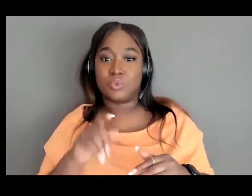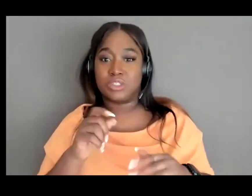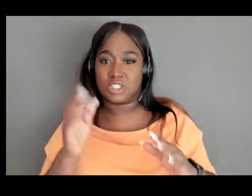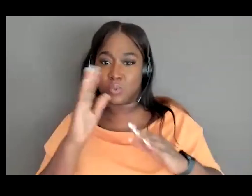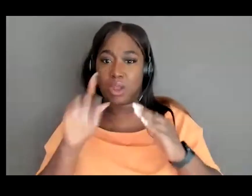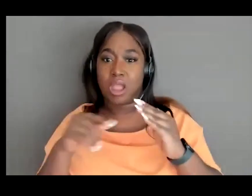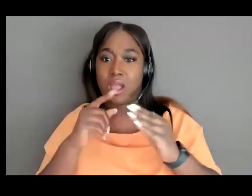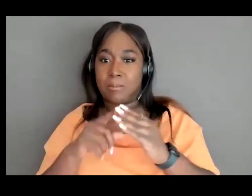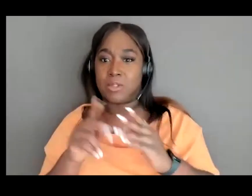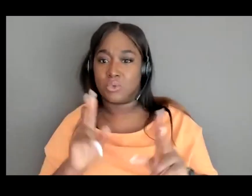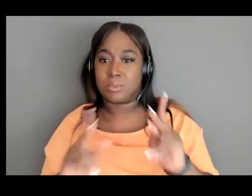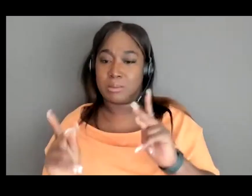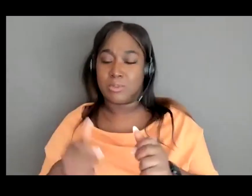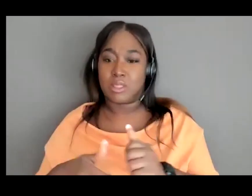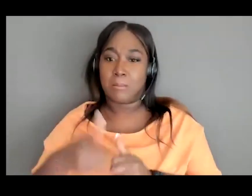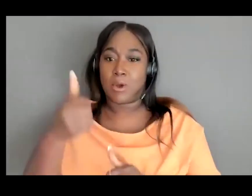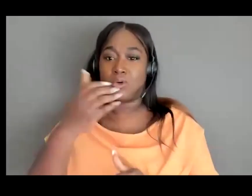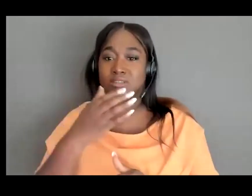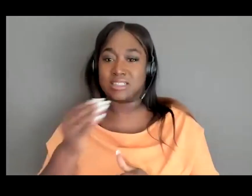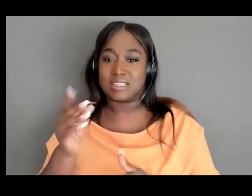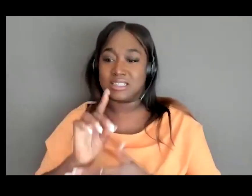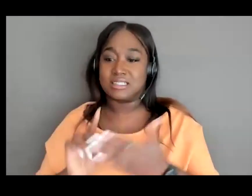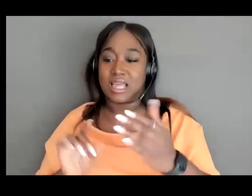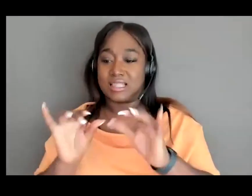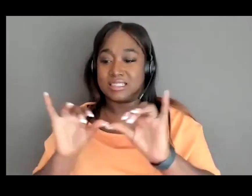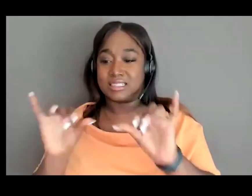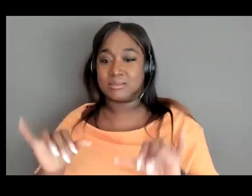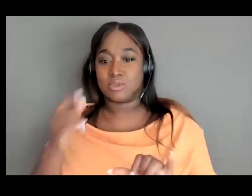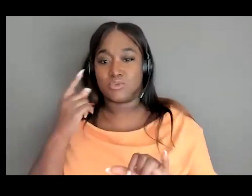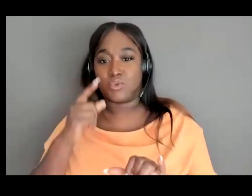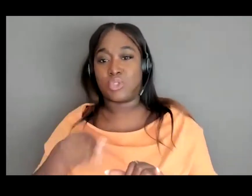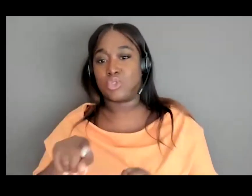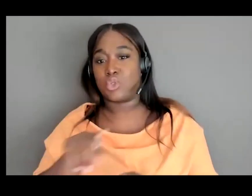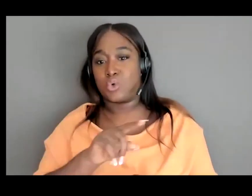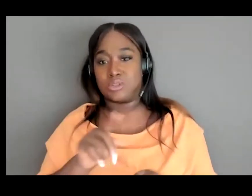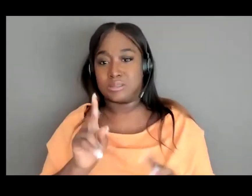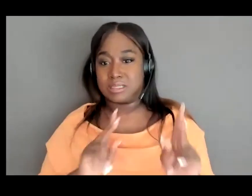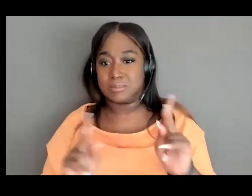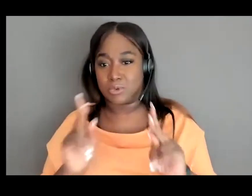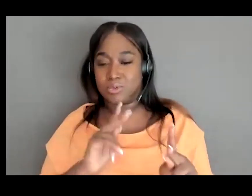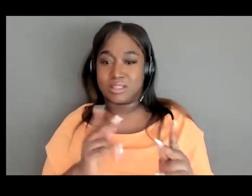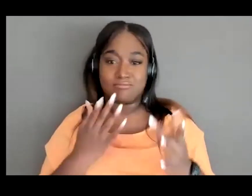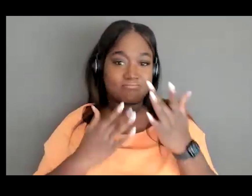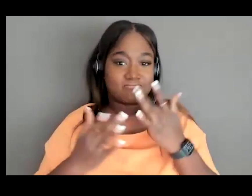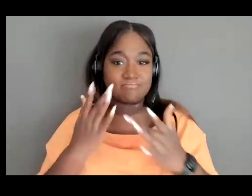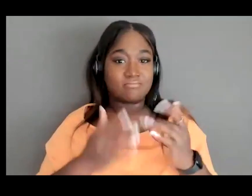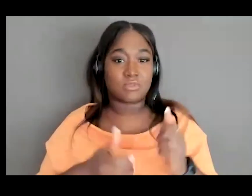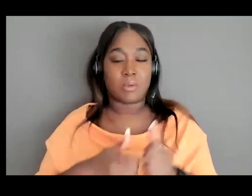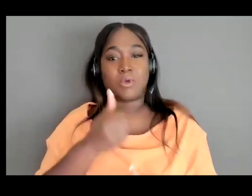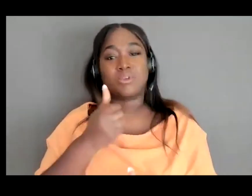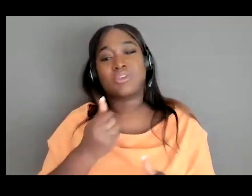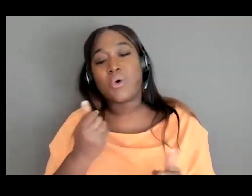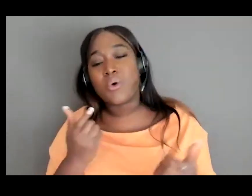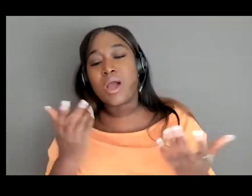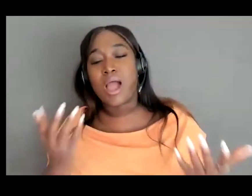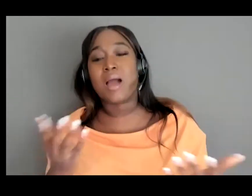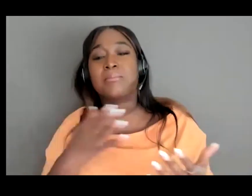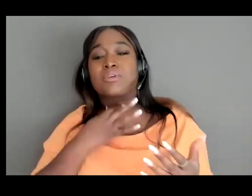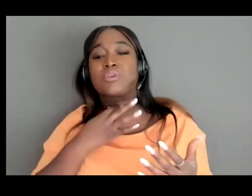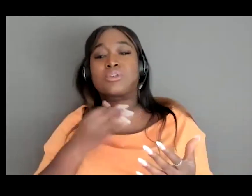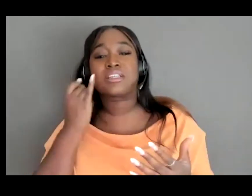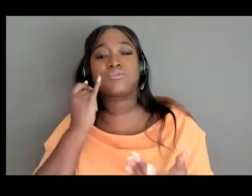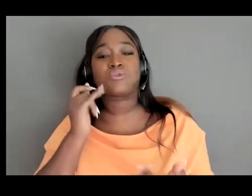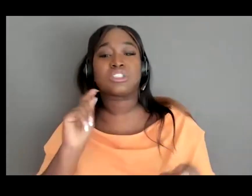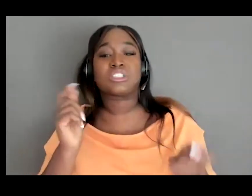those people the most. And we should be designing our systems for those people the most. And we need to have so I'm curious about maybe changing this to a